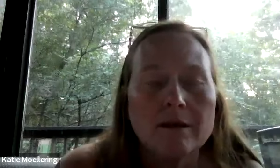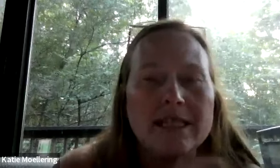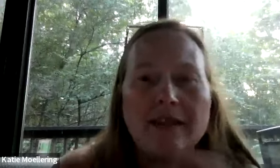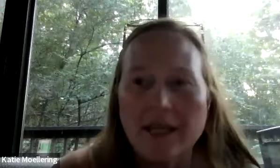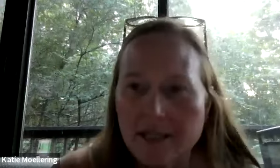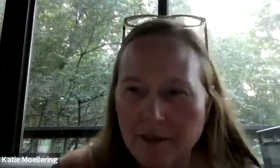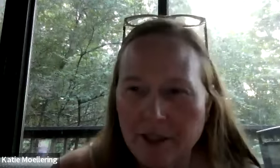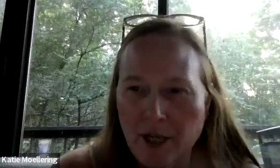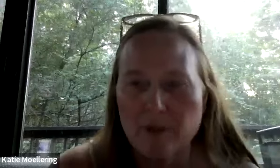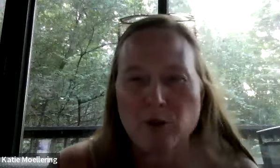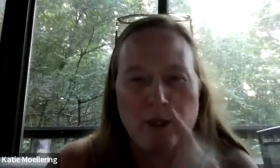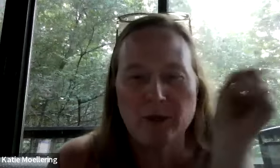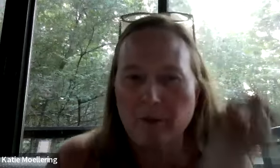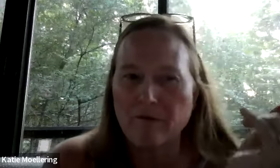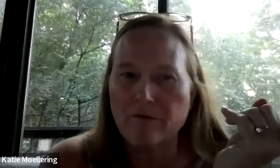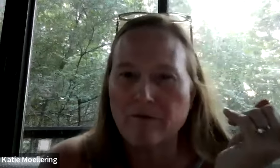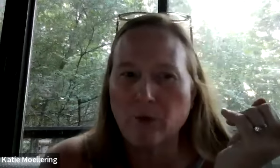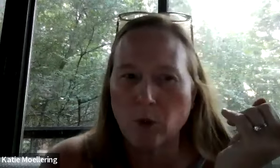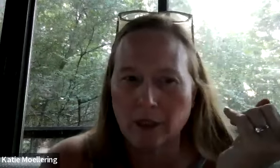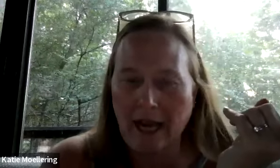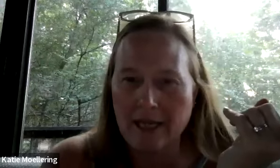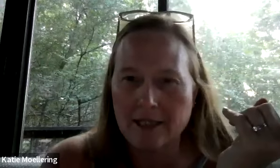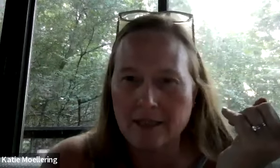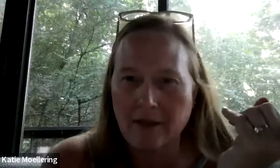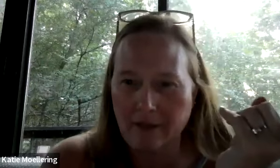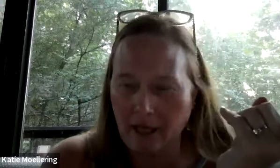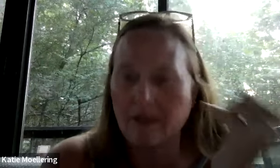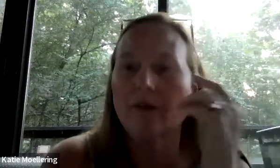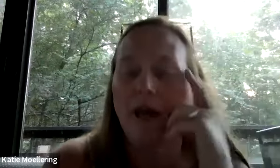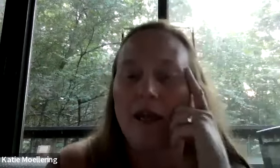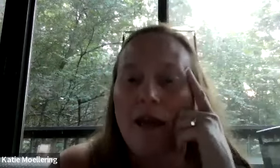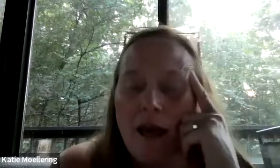let's see, I think I sent out the numbers quiz week before last, I think. Okay.